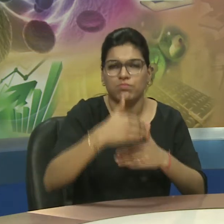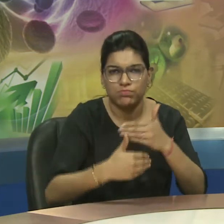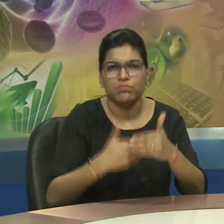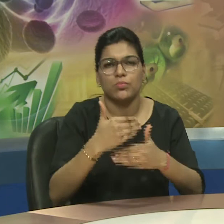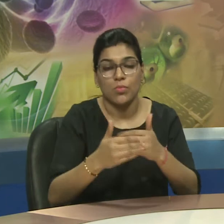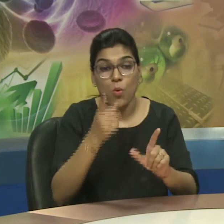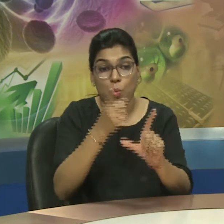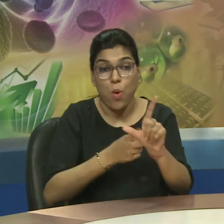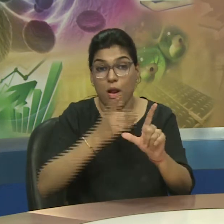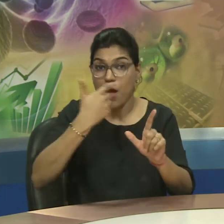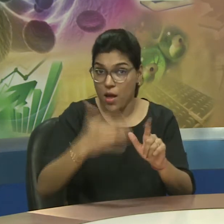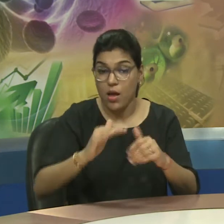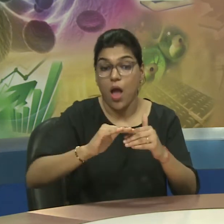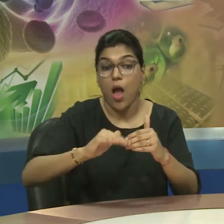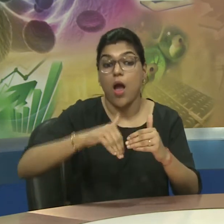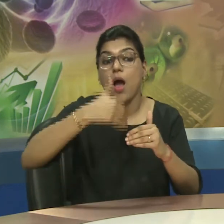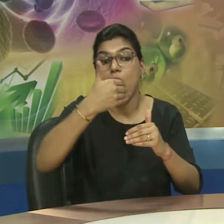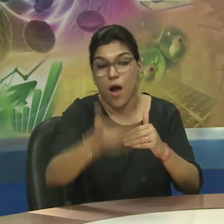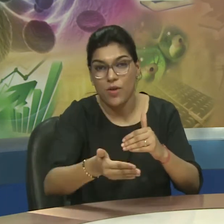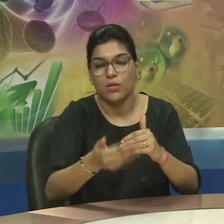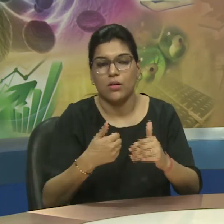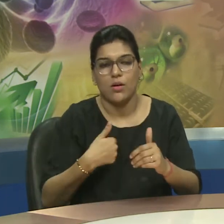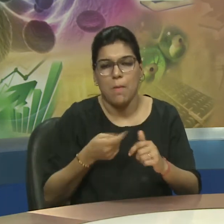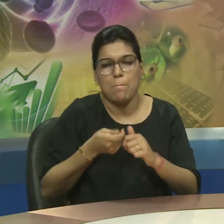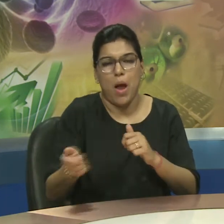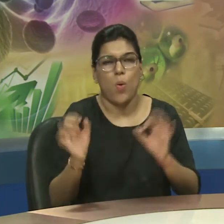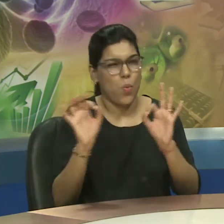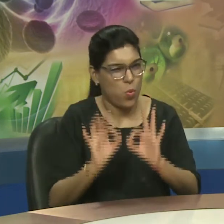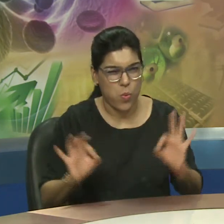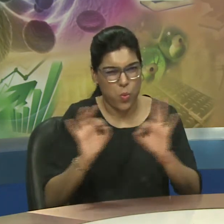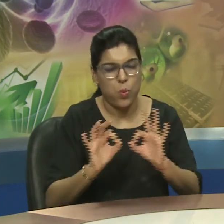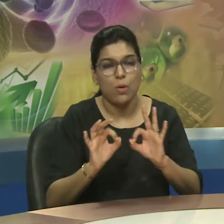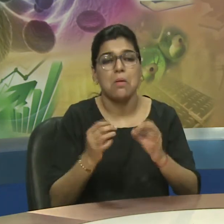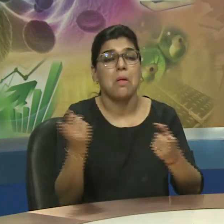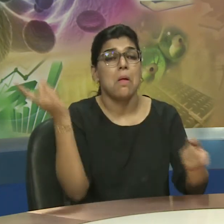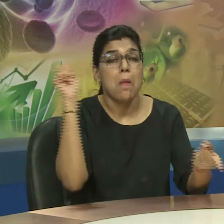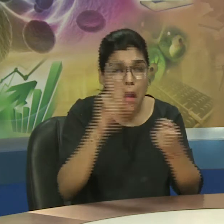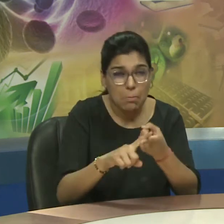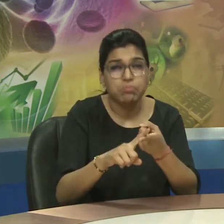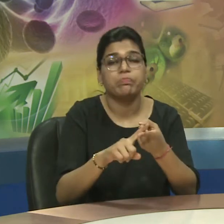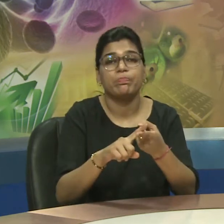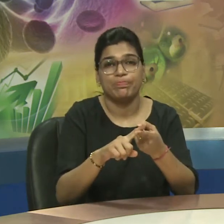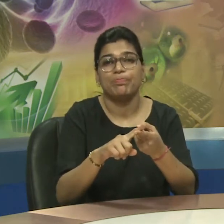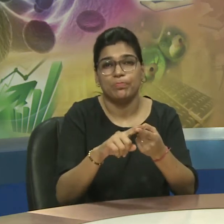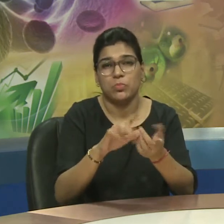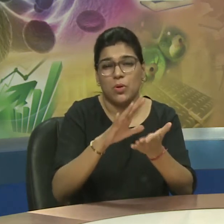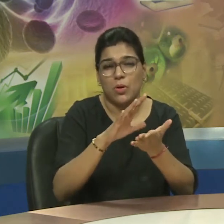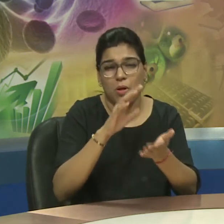time, usually for 1 year, It